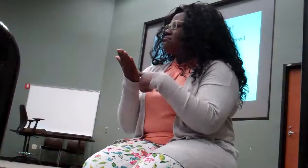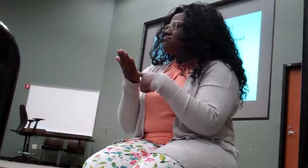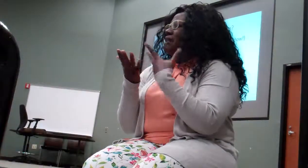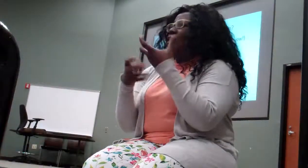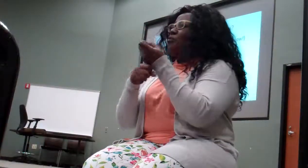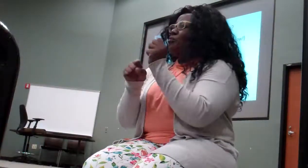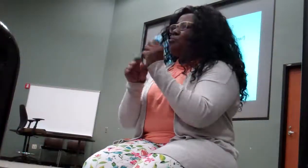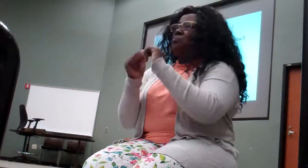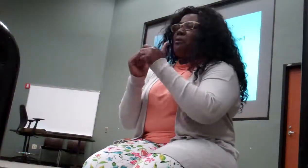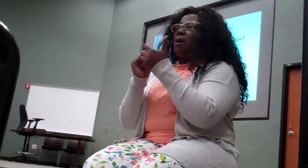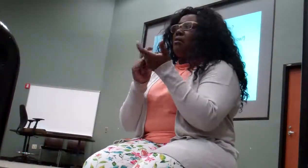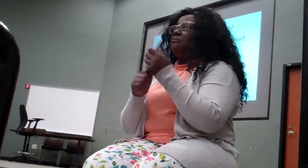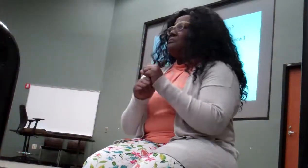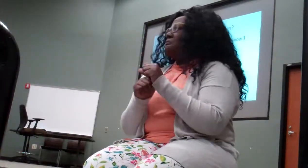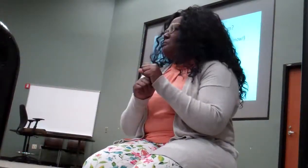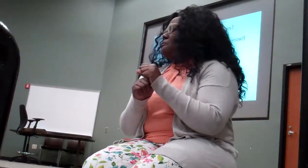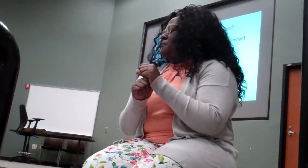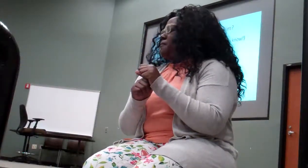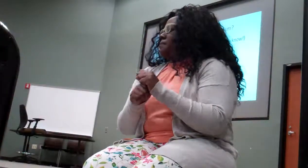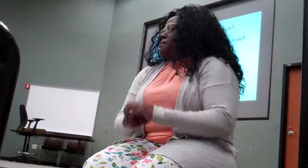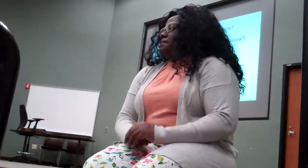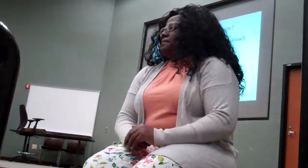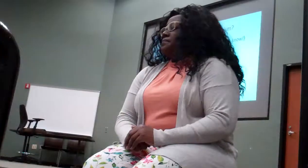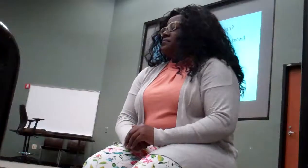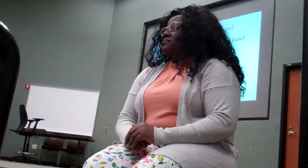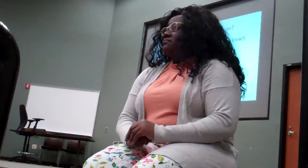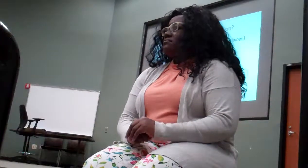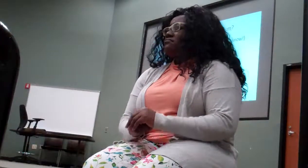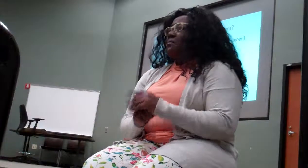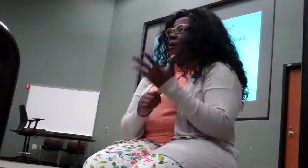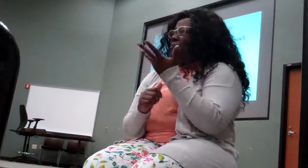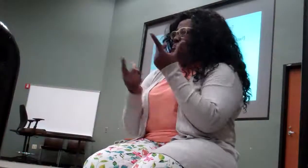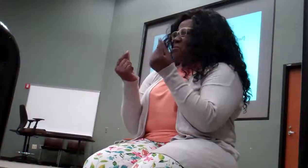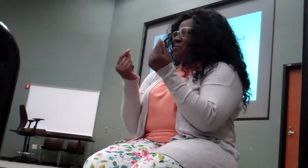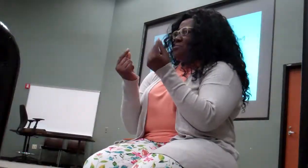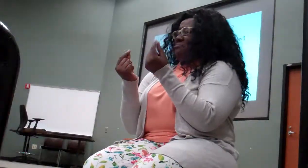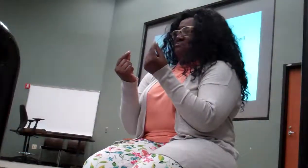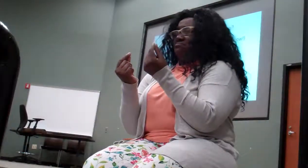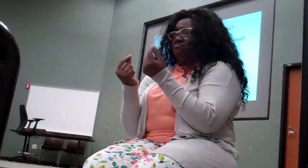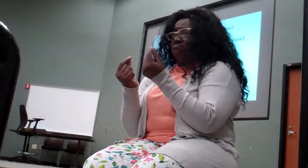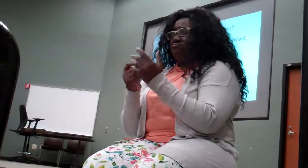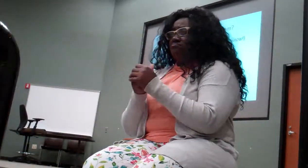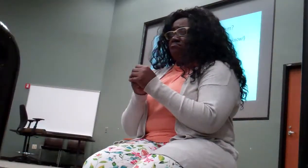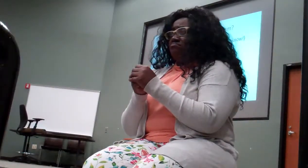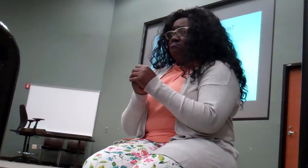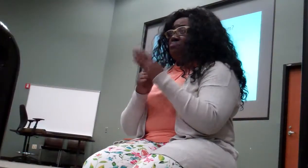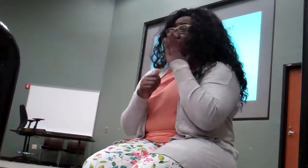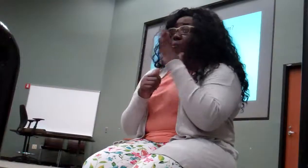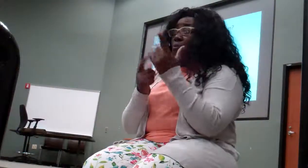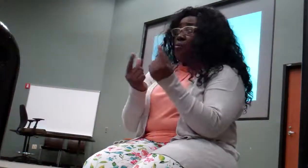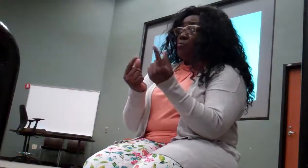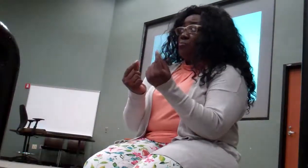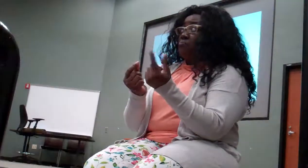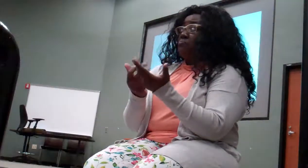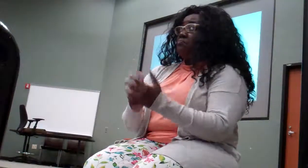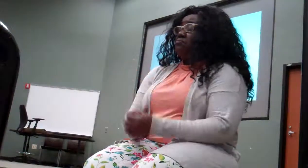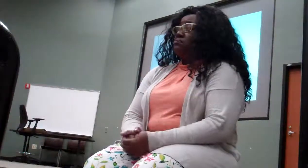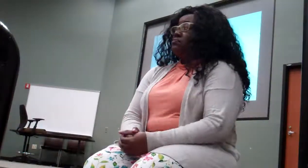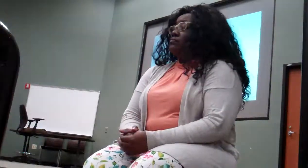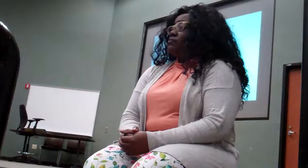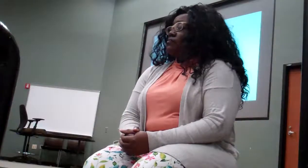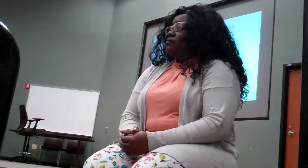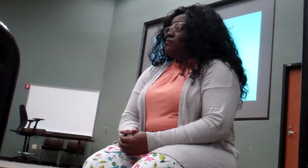them and what we can do with them. Maybe what we should do with them, what we shouldn't do with them.